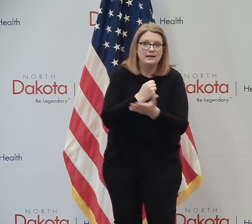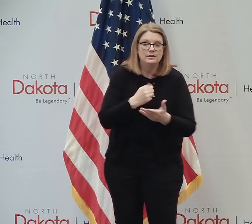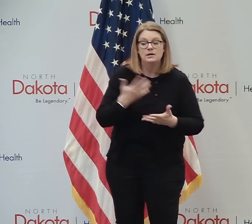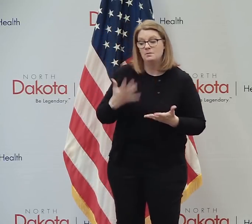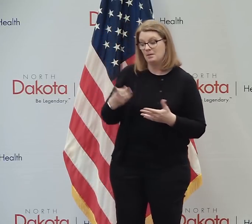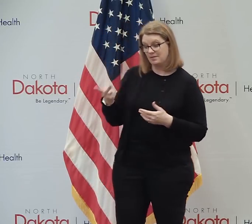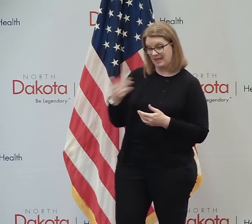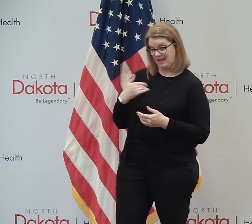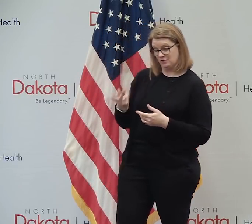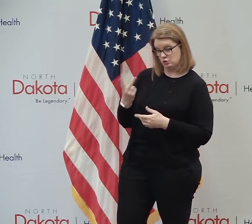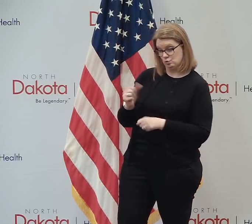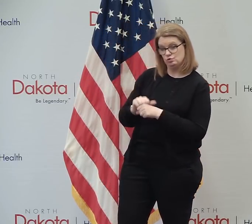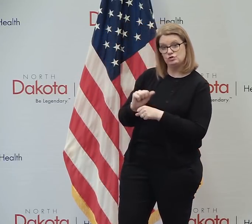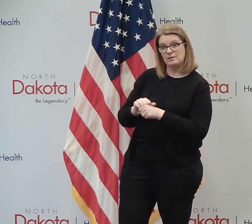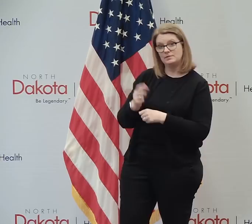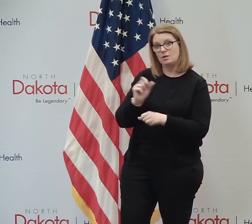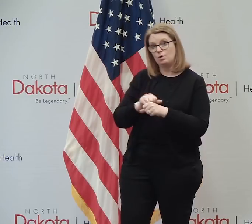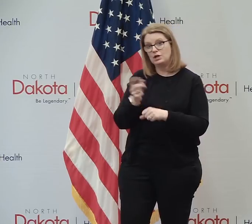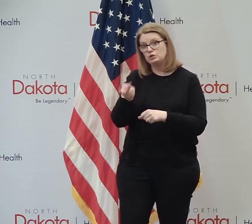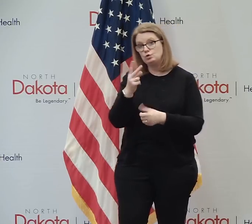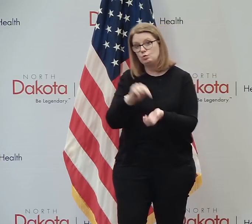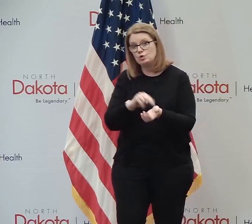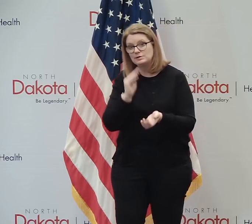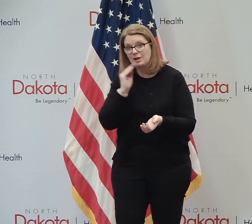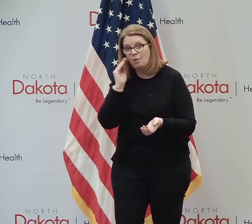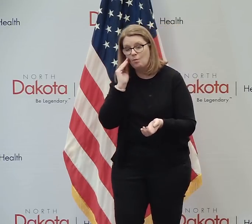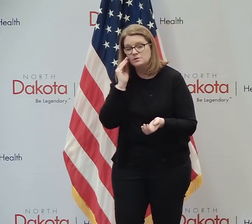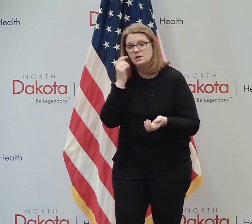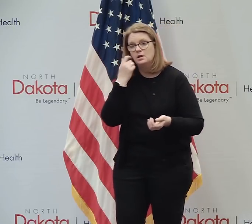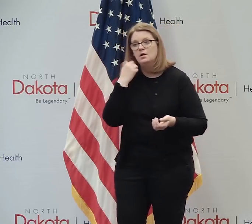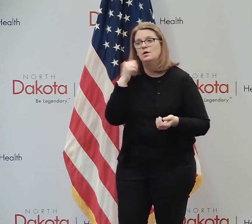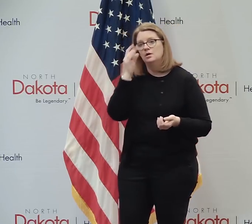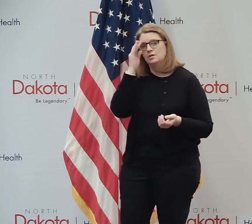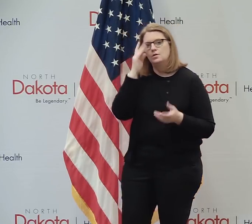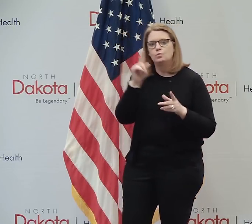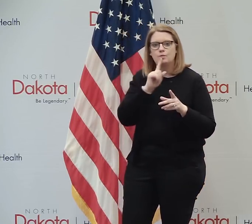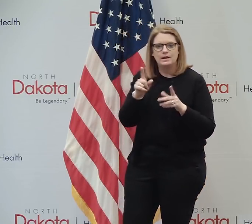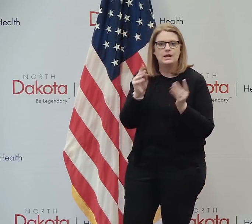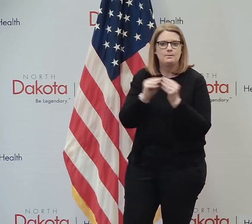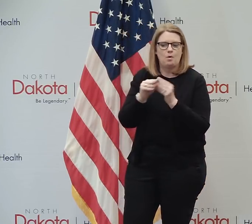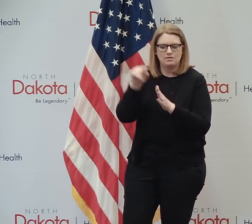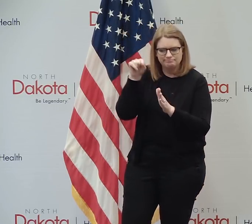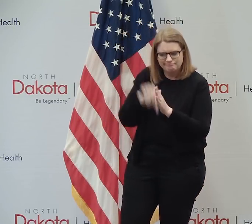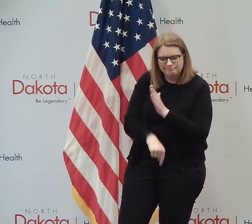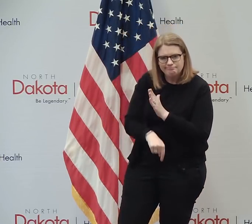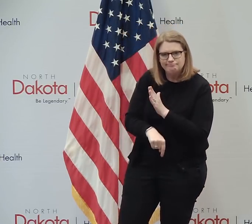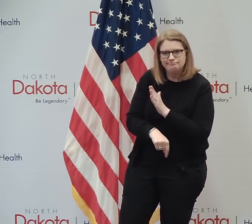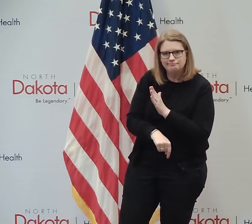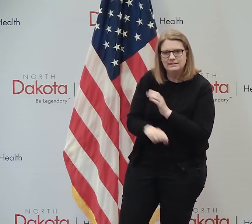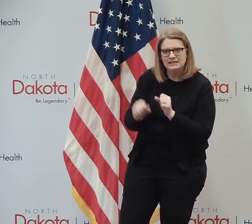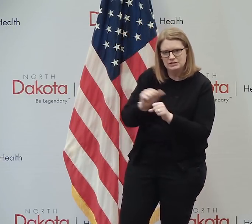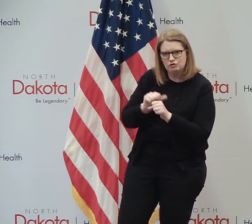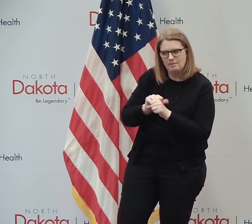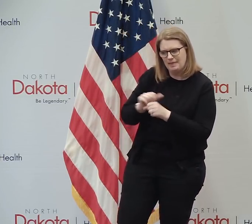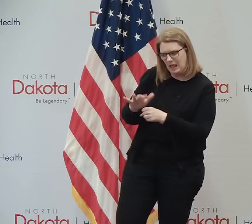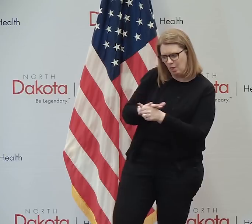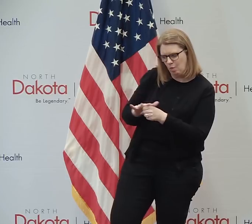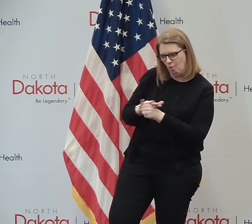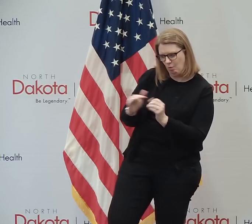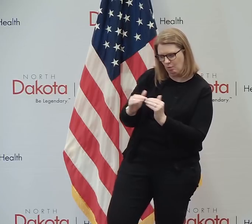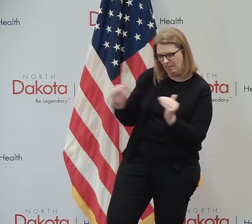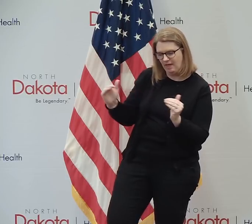2 jobs and they work at 2 nursing homes. So we just have to do a better, deeper, more thorough job of at that local level, because